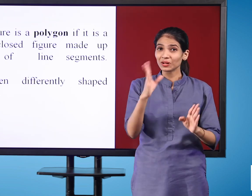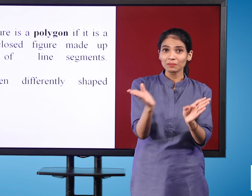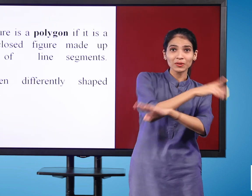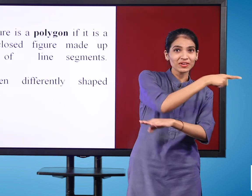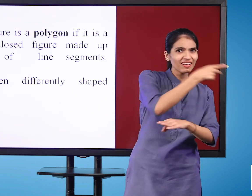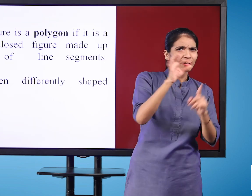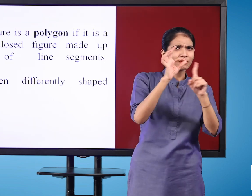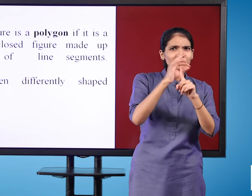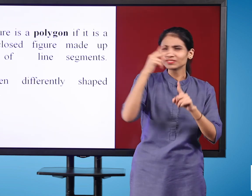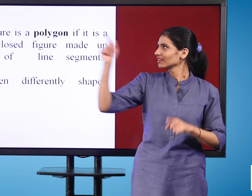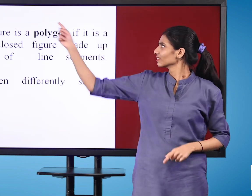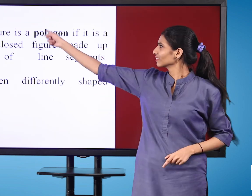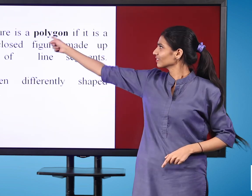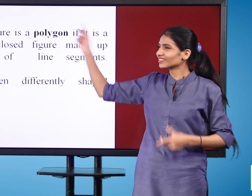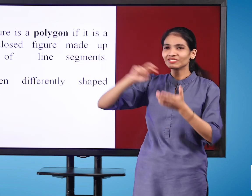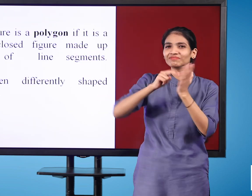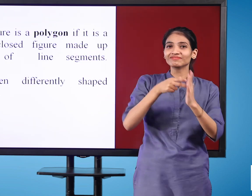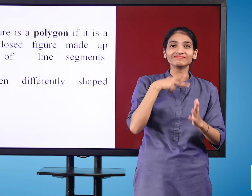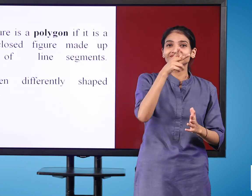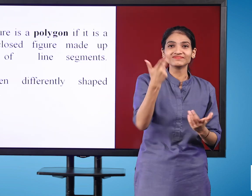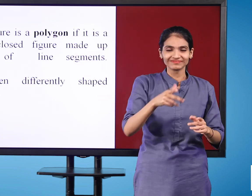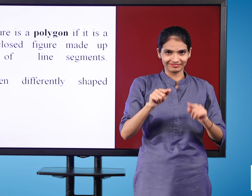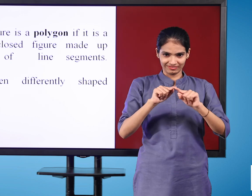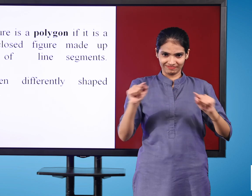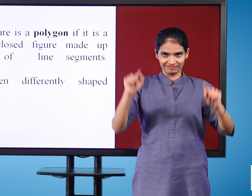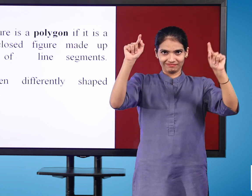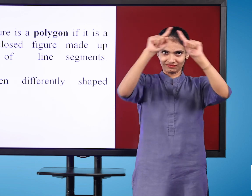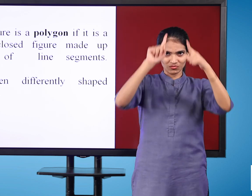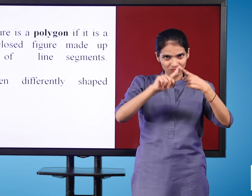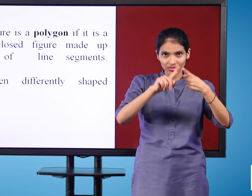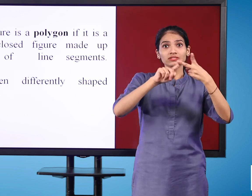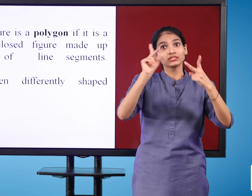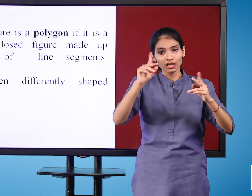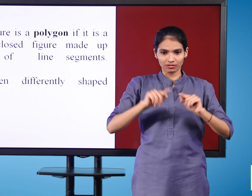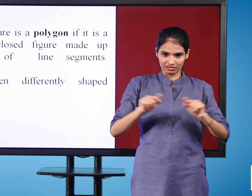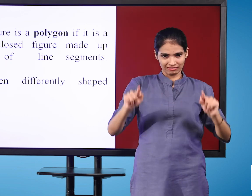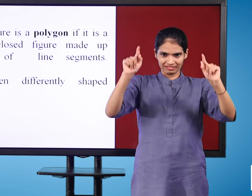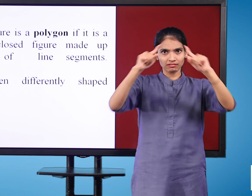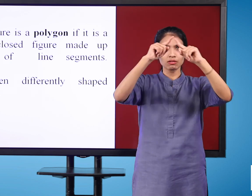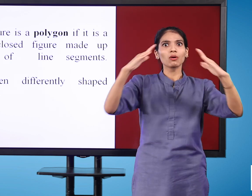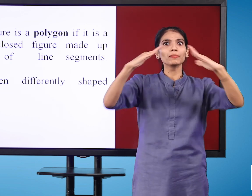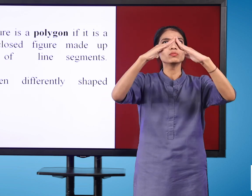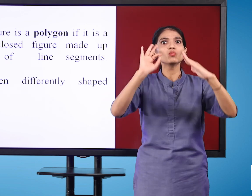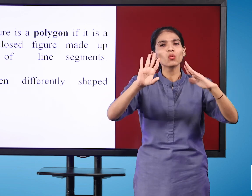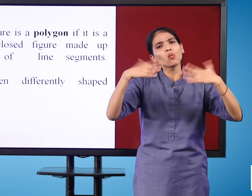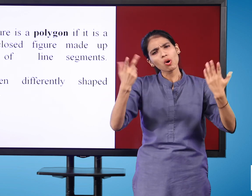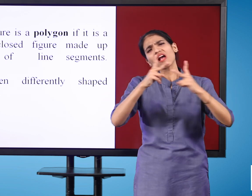So, a figure is a polygon if it is a simple closed figure made up entirely of